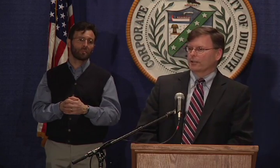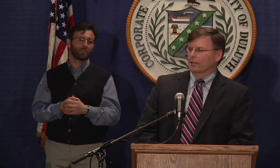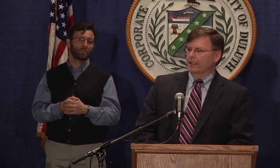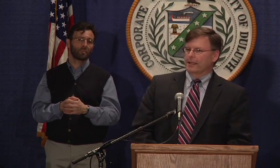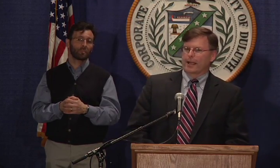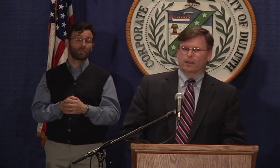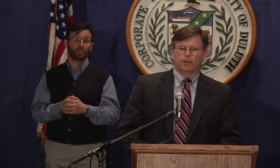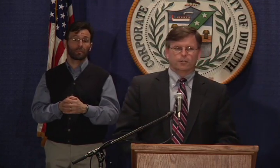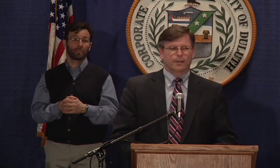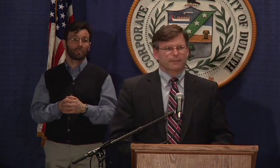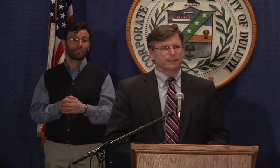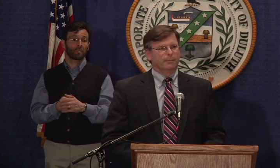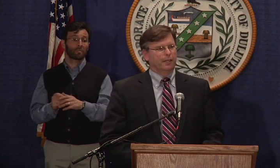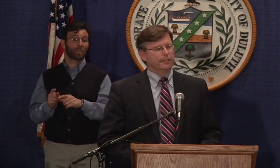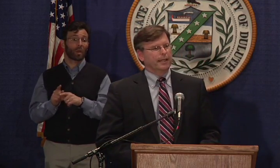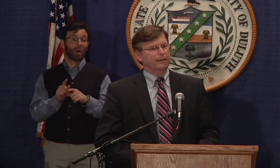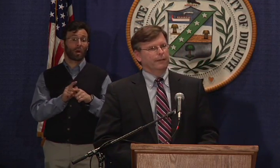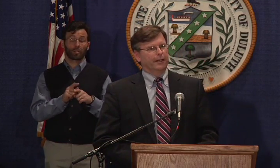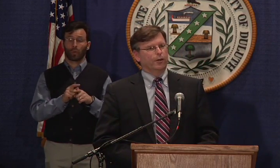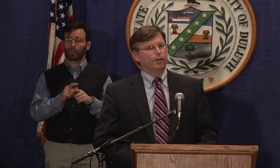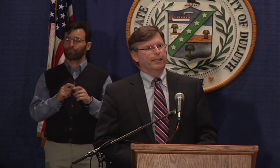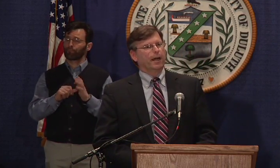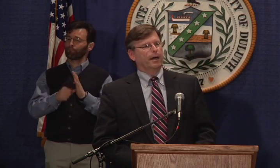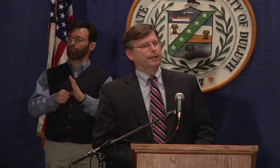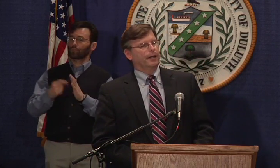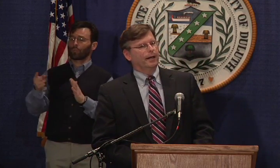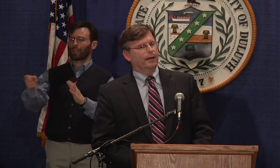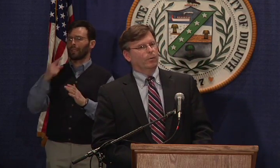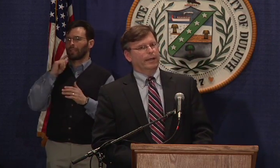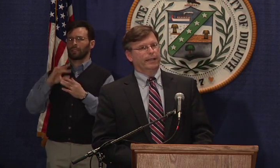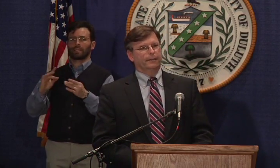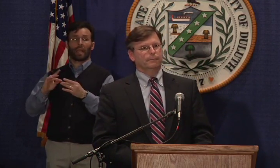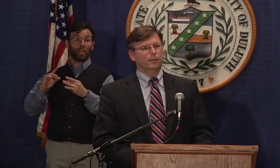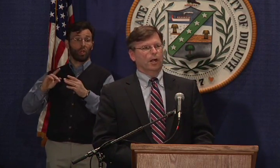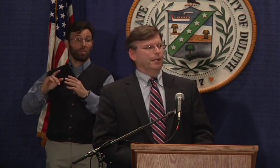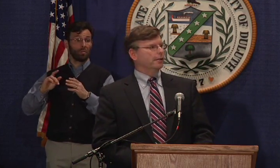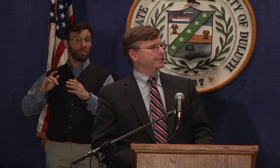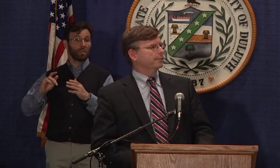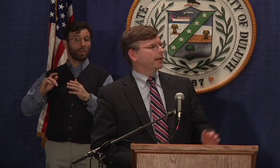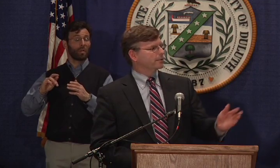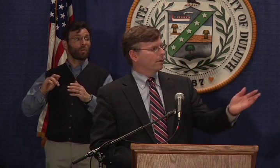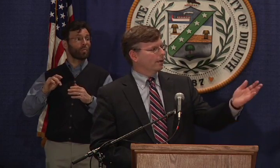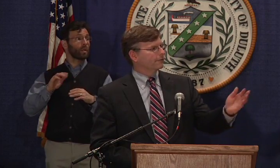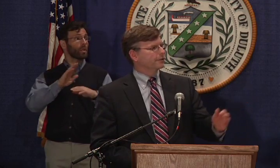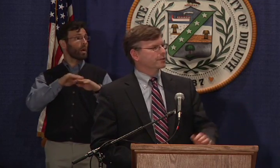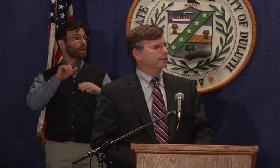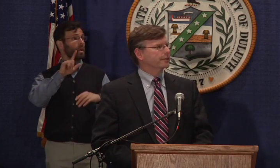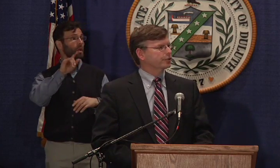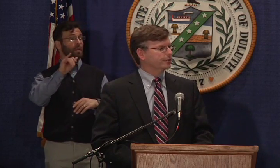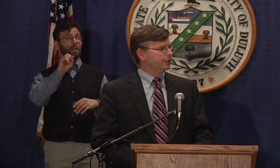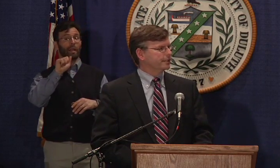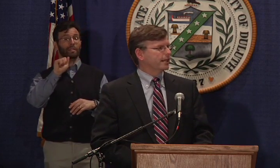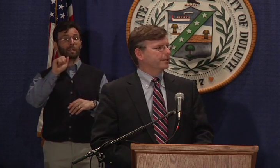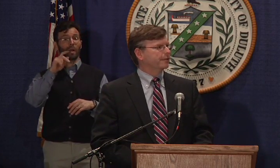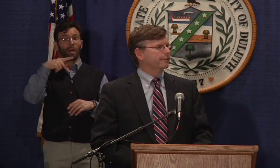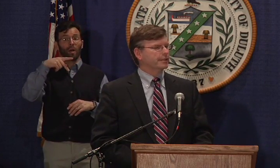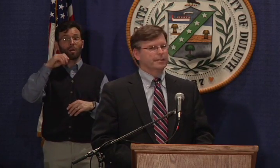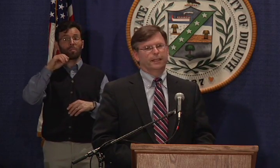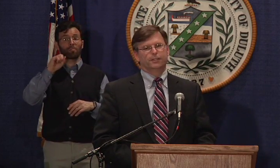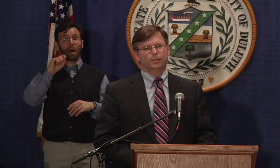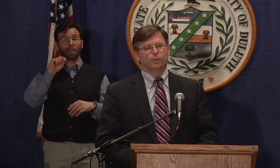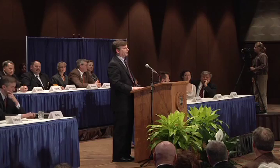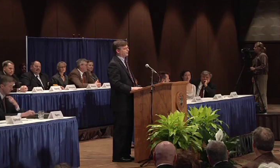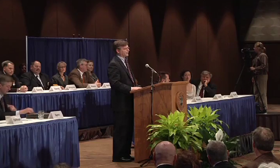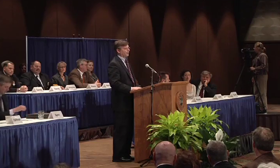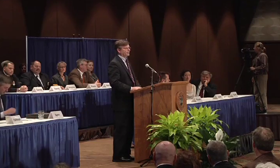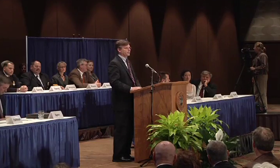I'd also like to echo something the mayor said very early on when he called out Lisa Potswald for the service she's done here for the